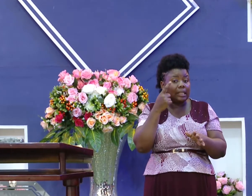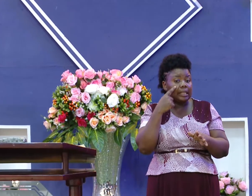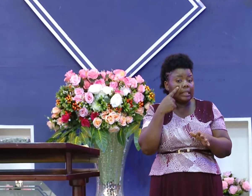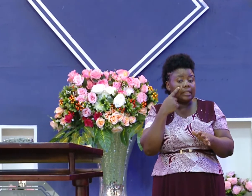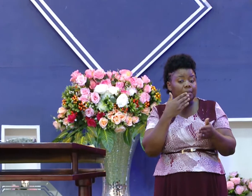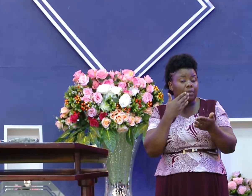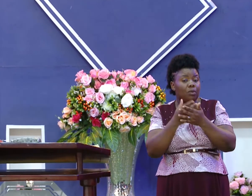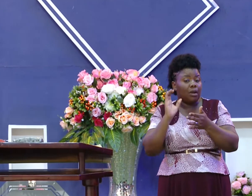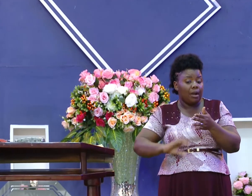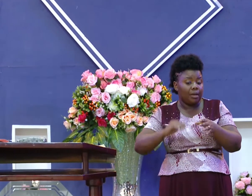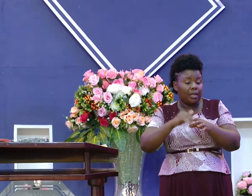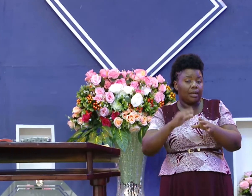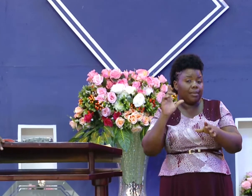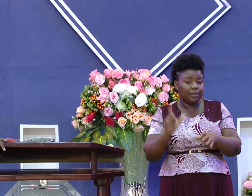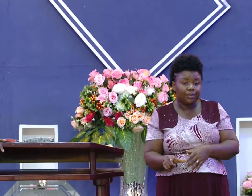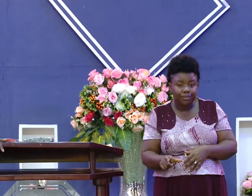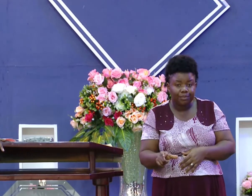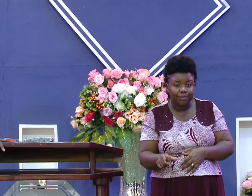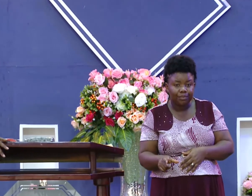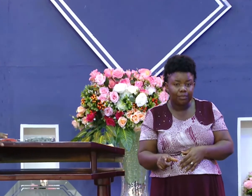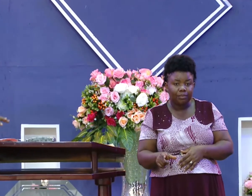If you want to know the good character of a person,